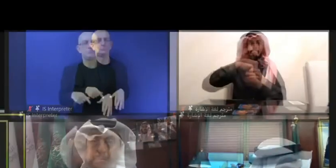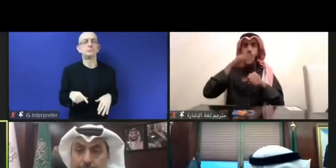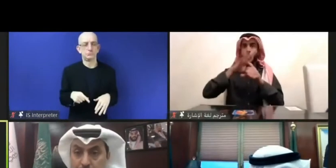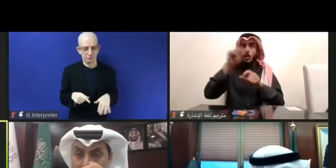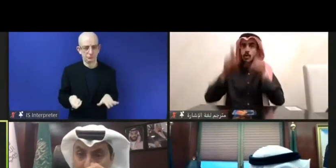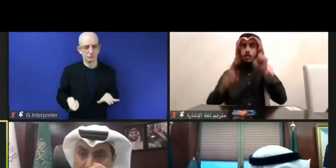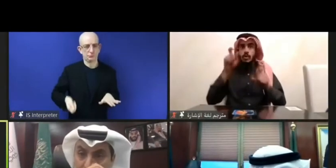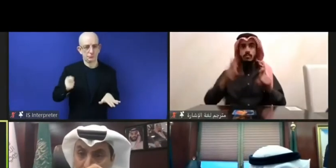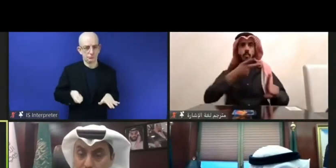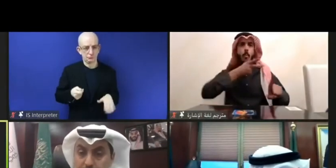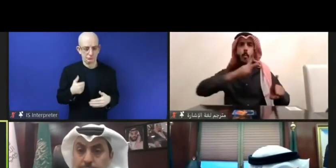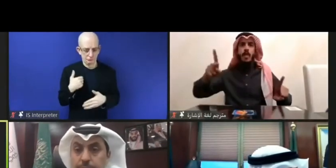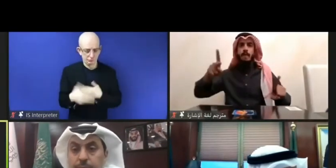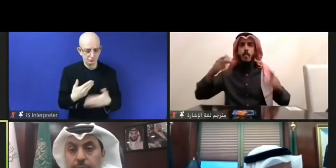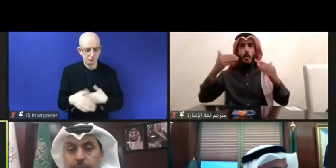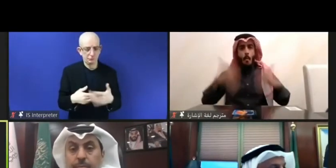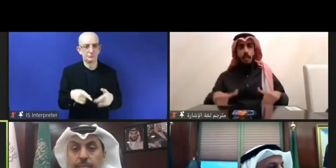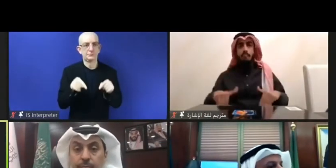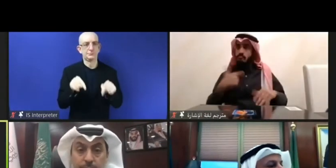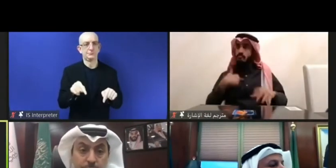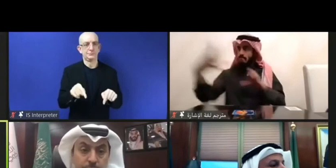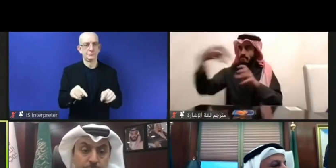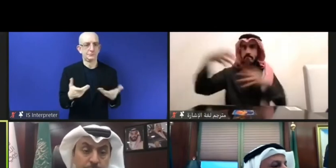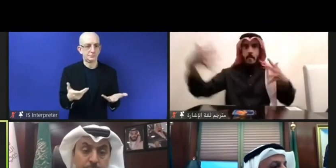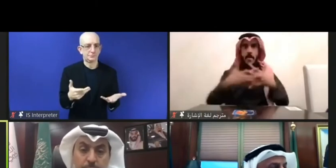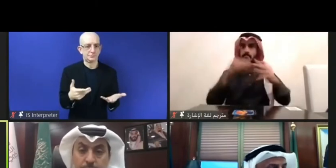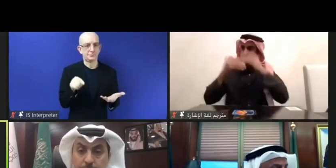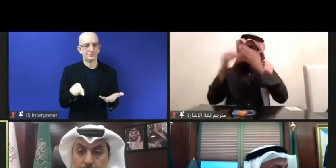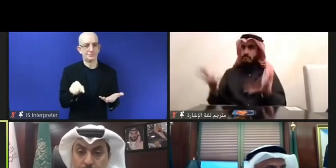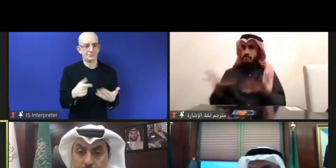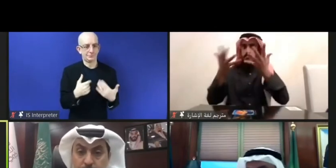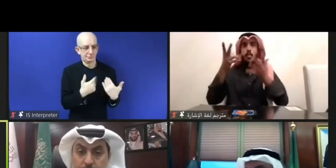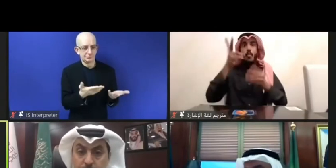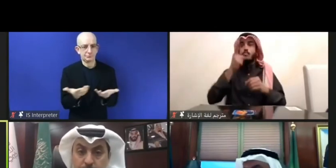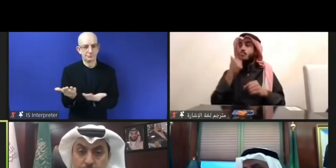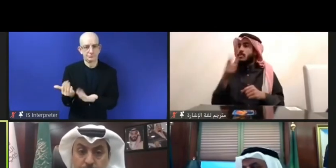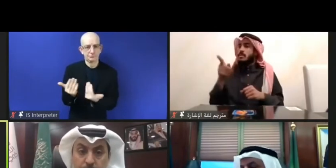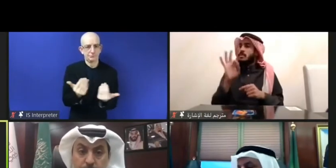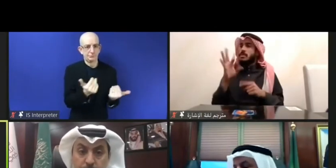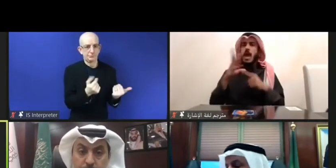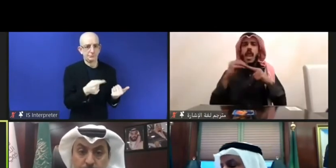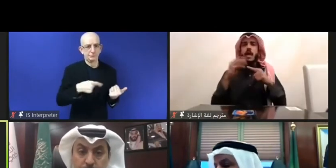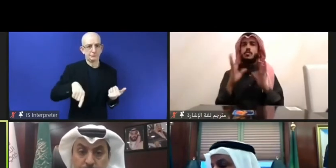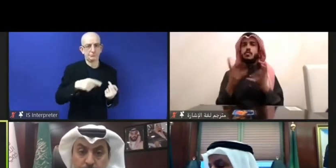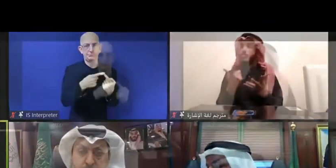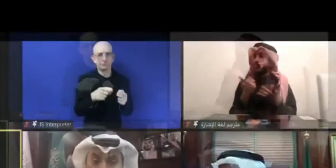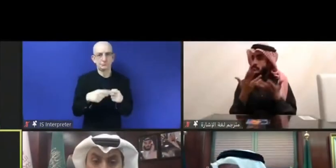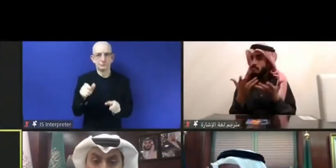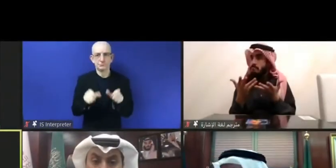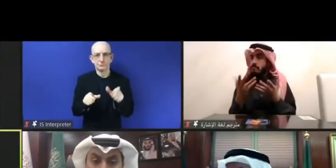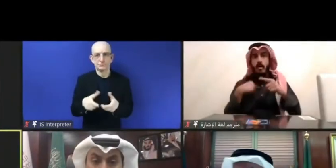educational community and to establish whatever requirement actually is required to be one of the leading